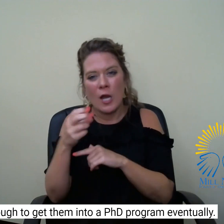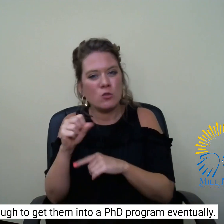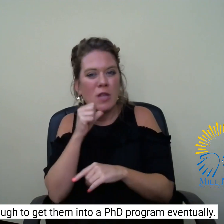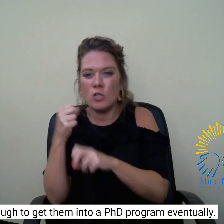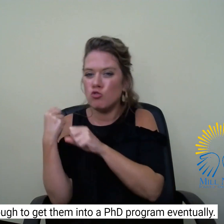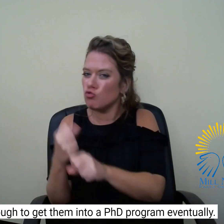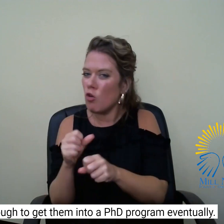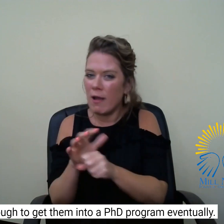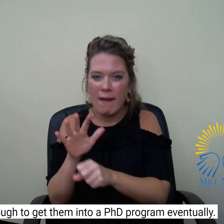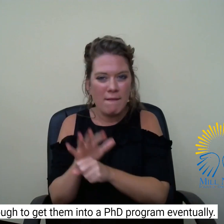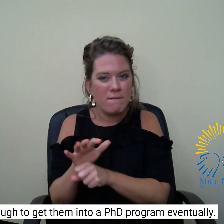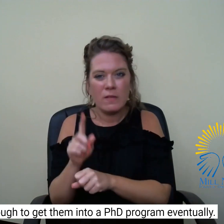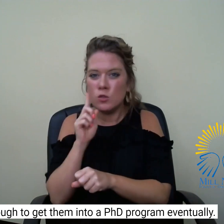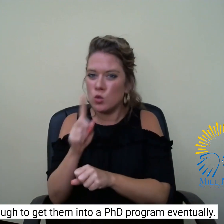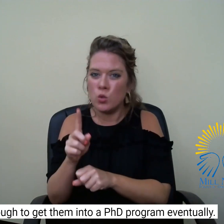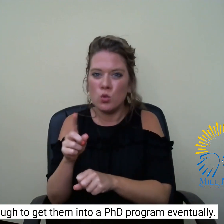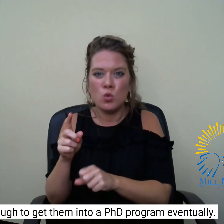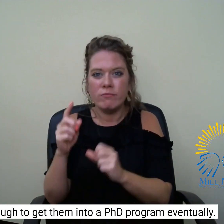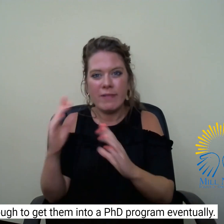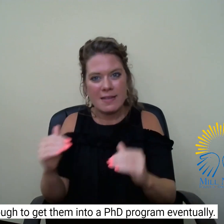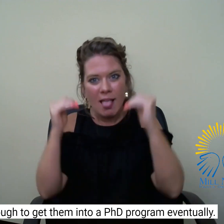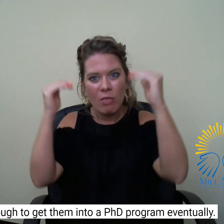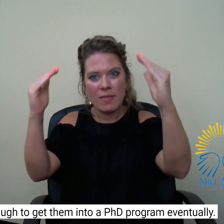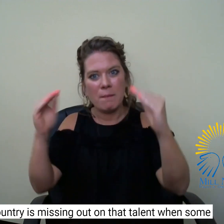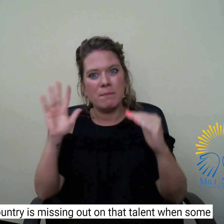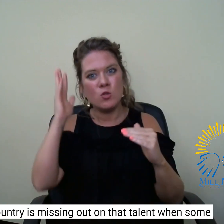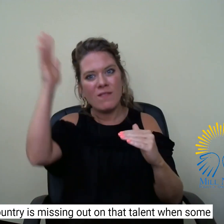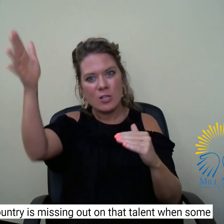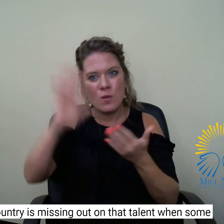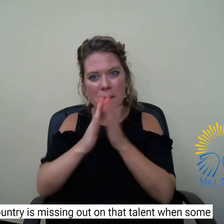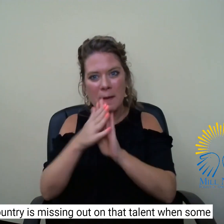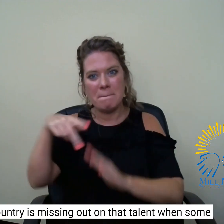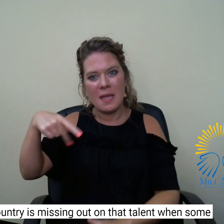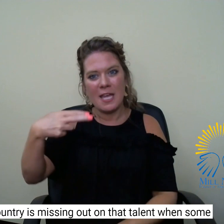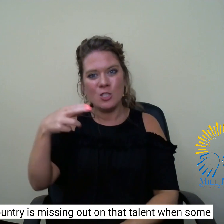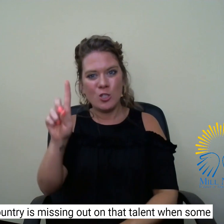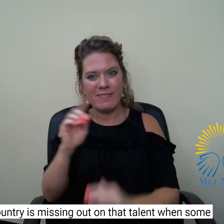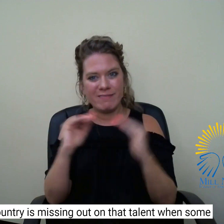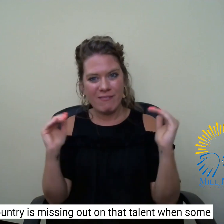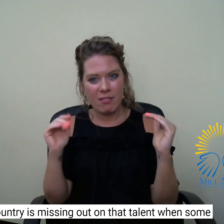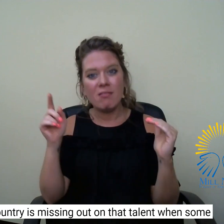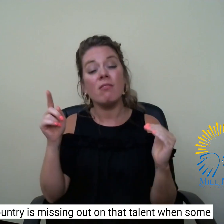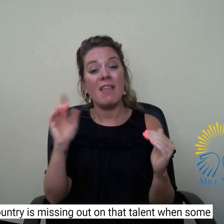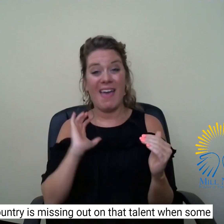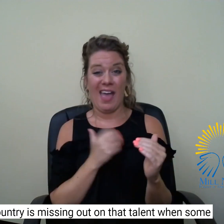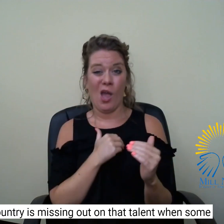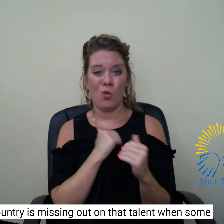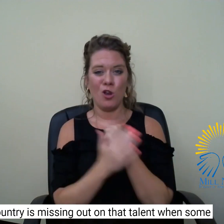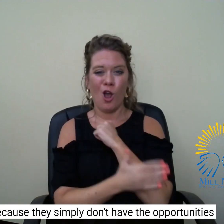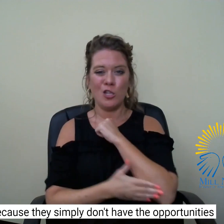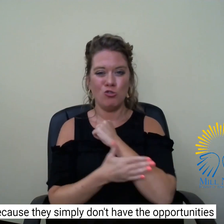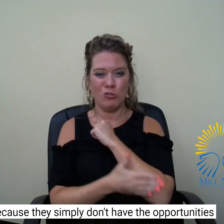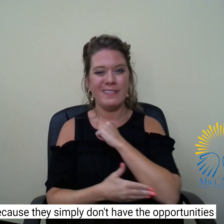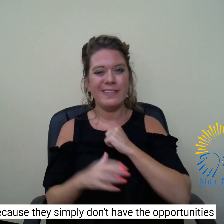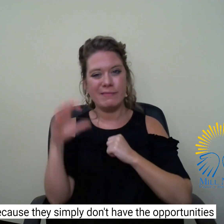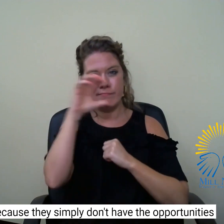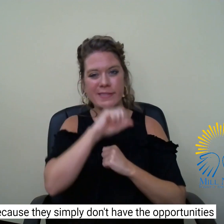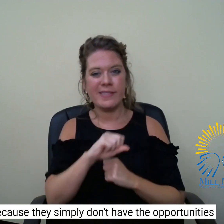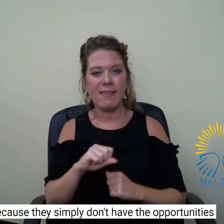get them into a PhD program eventually. And the whole country is missing out on that talent. When some kids fall behind because they simply don't